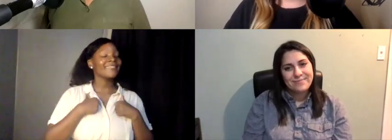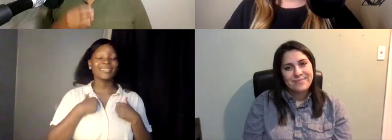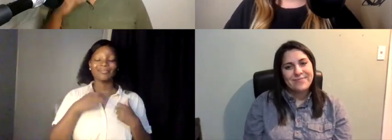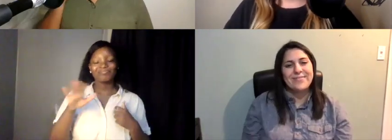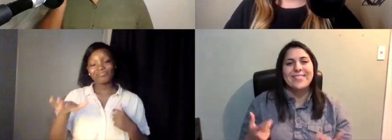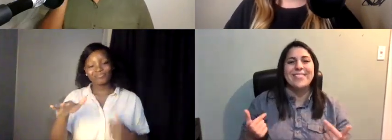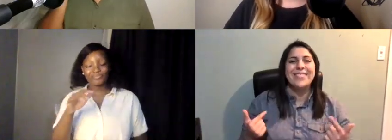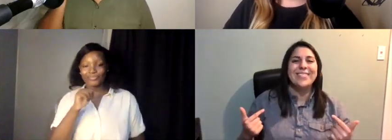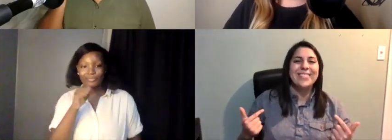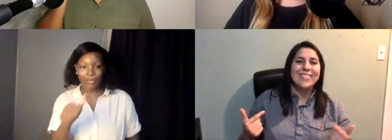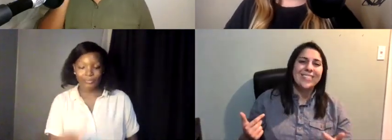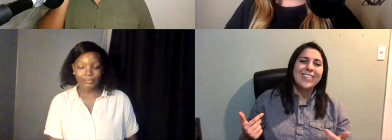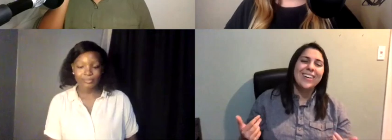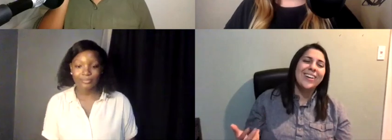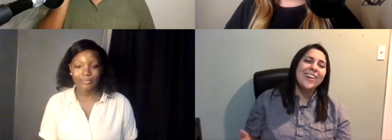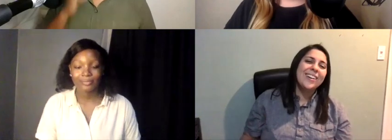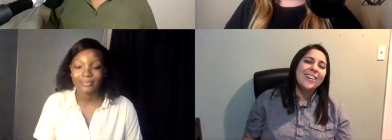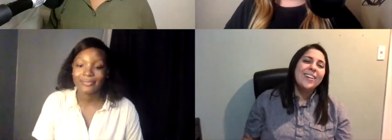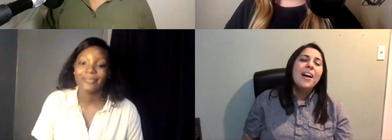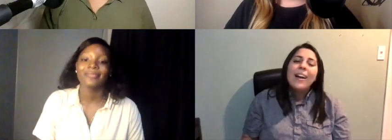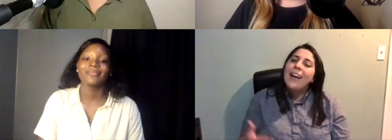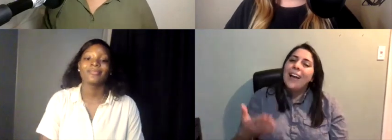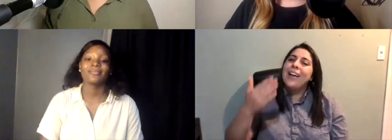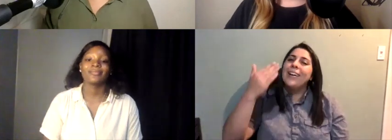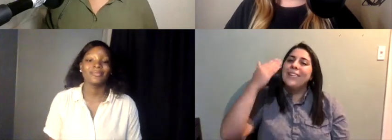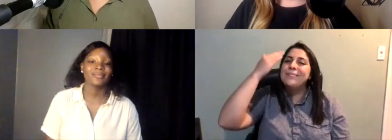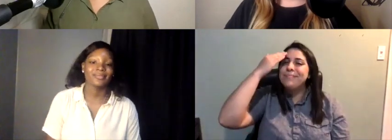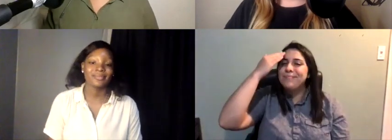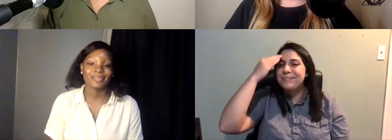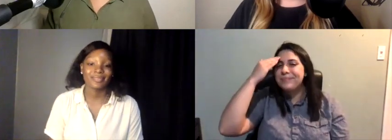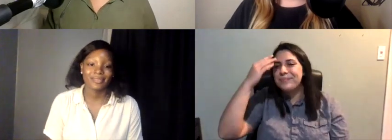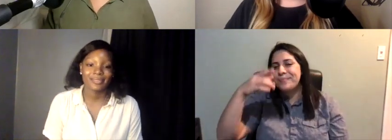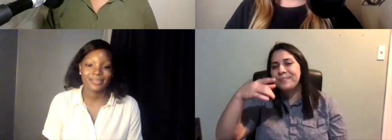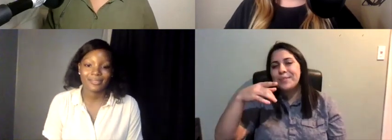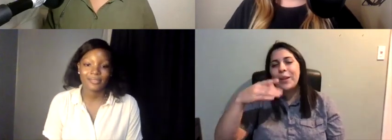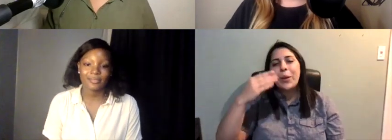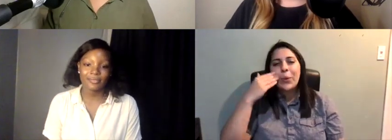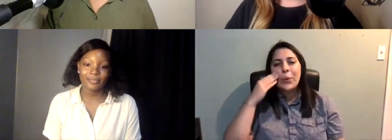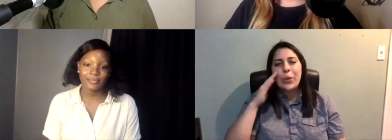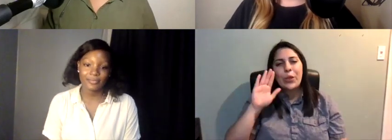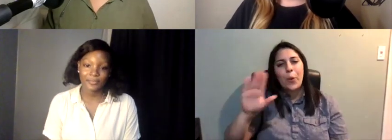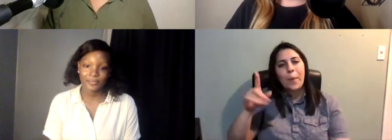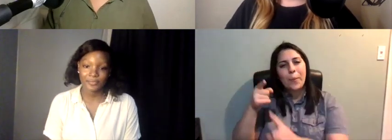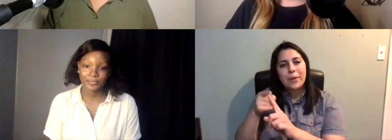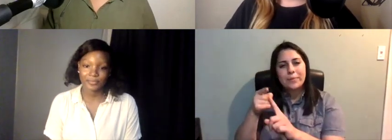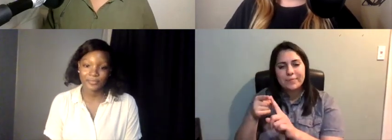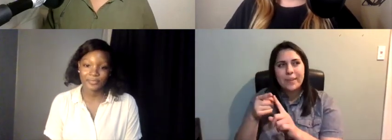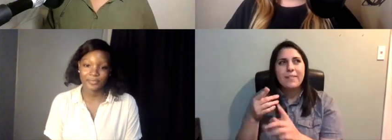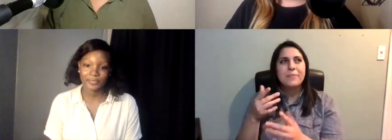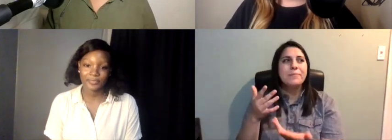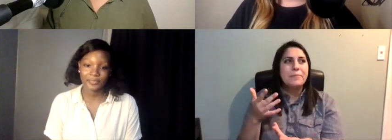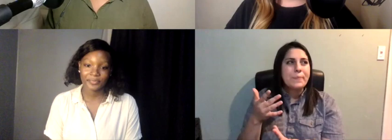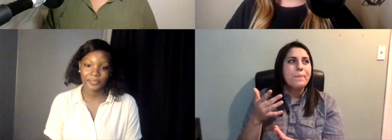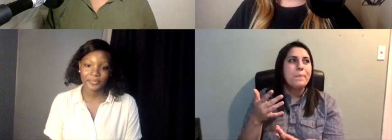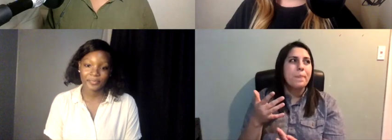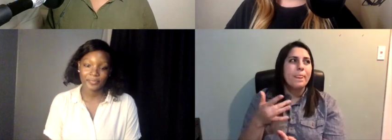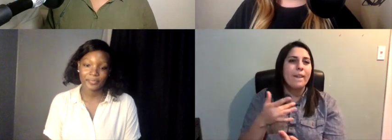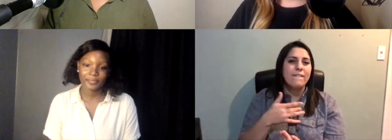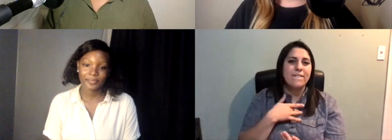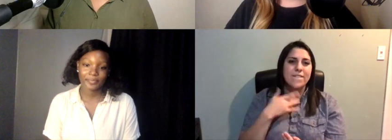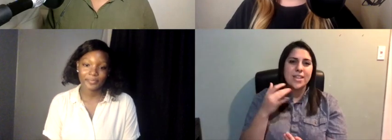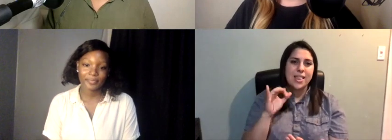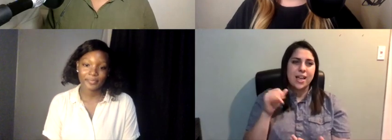No, I know. And to that point, I feel like I don't ever get the kind of encouragement that